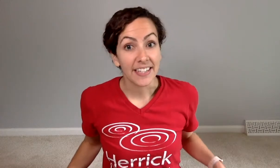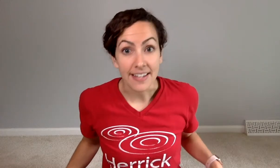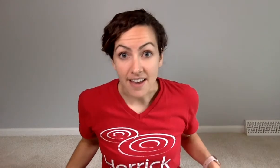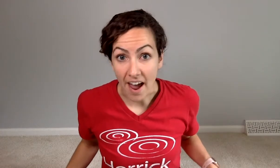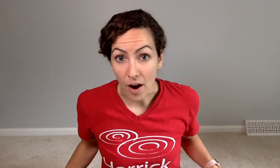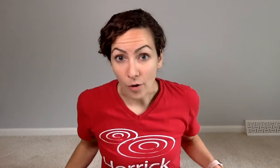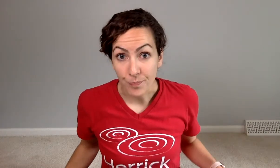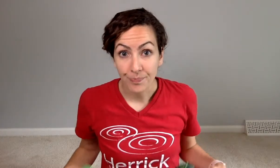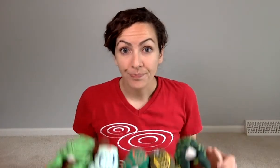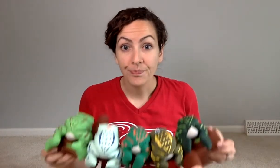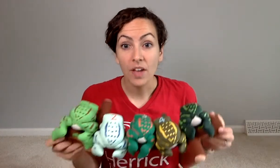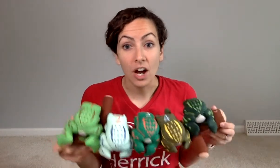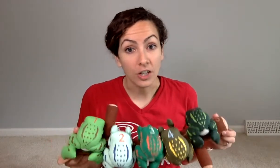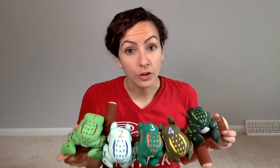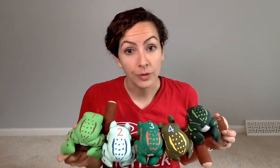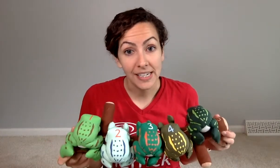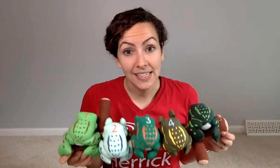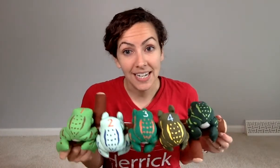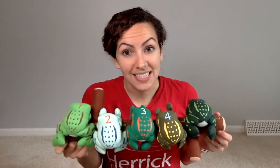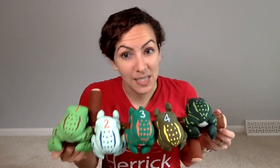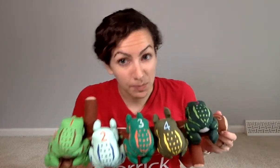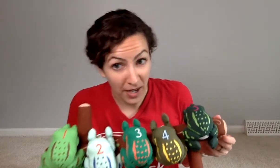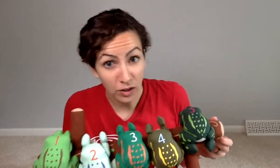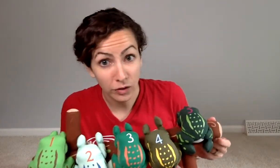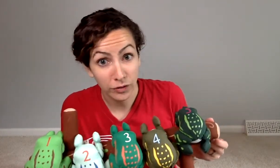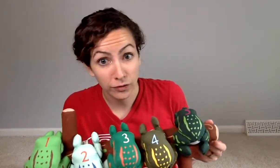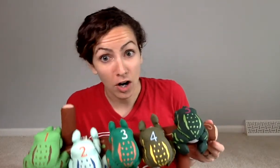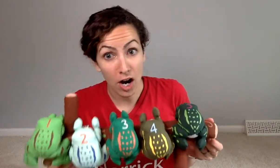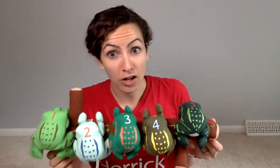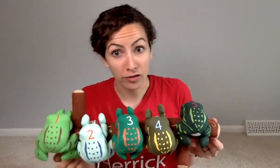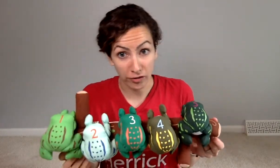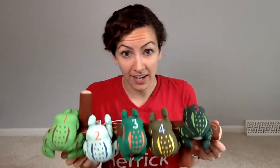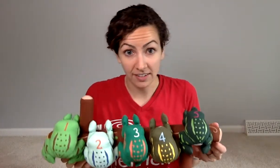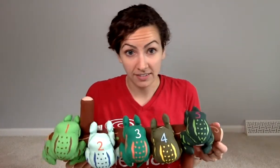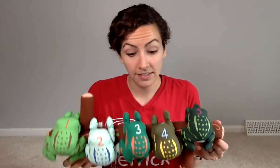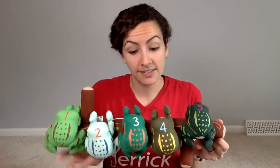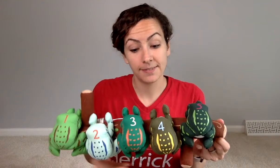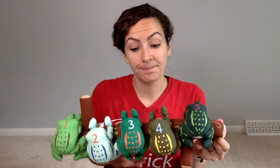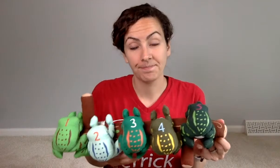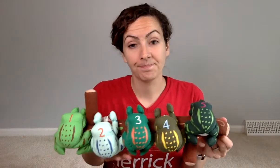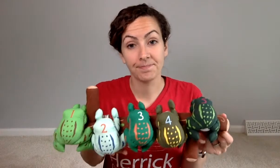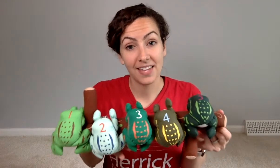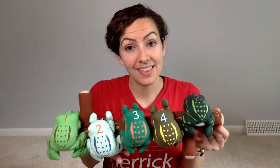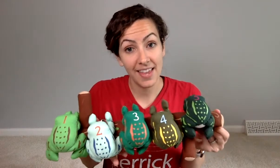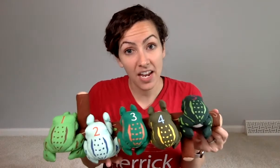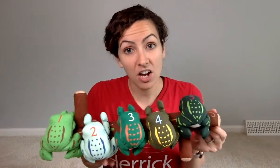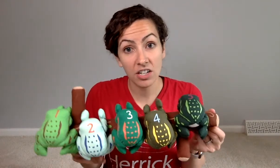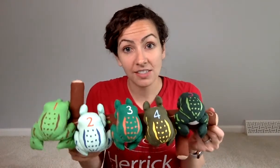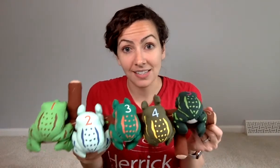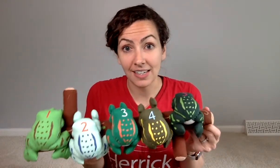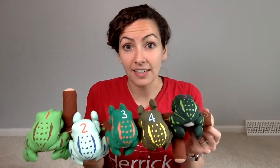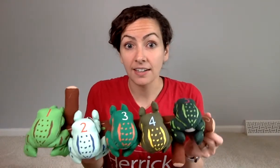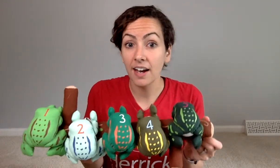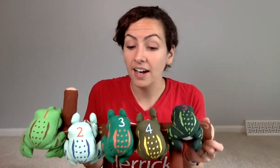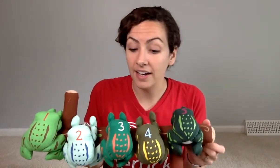Now, our green and speckled frog friends, they are sitting on